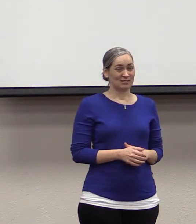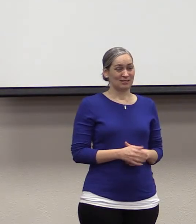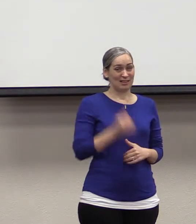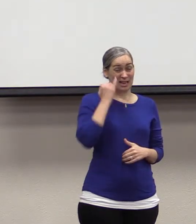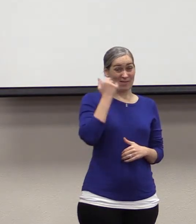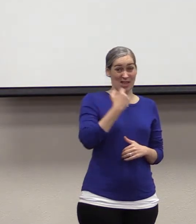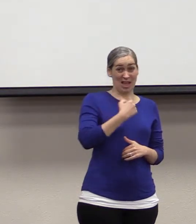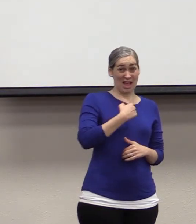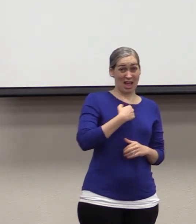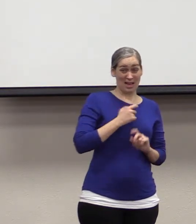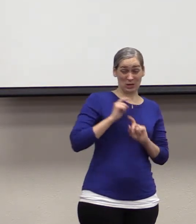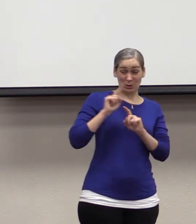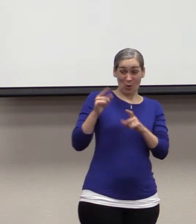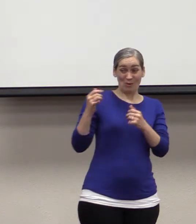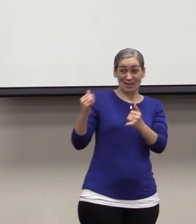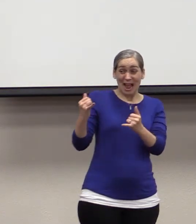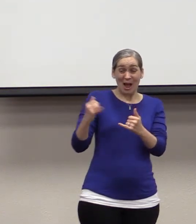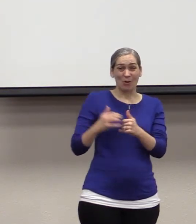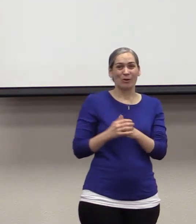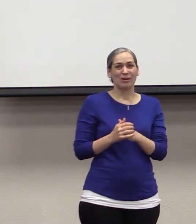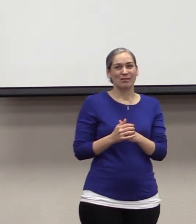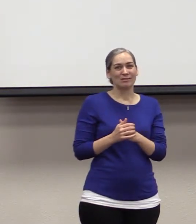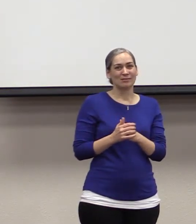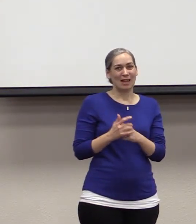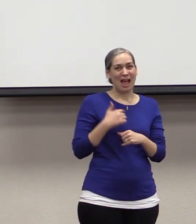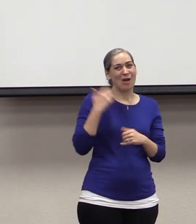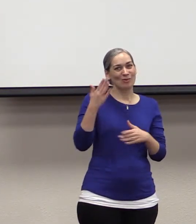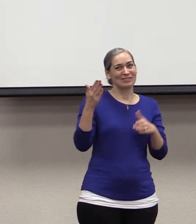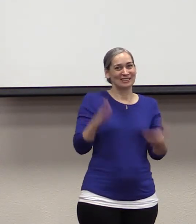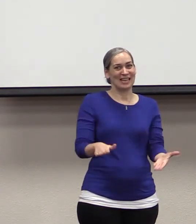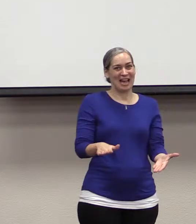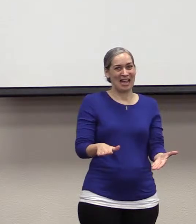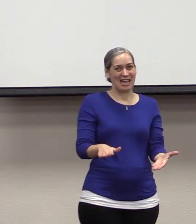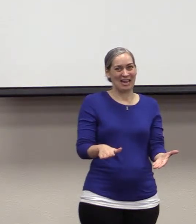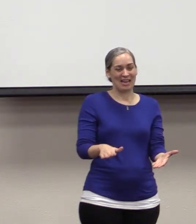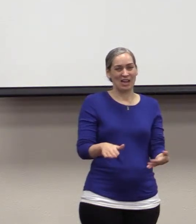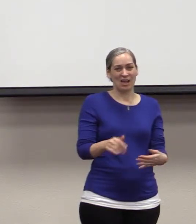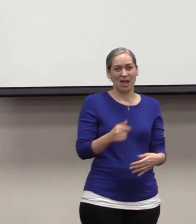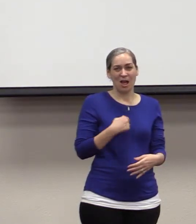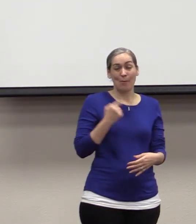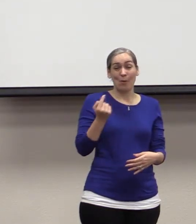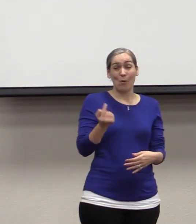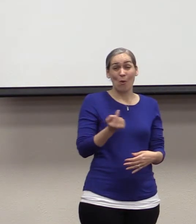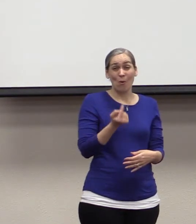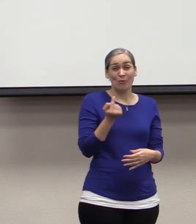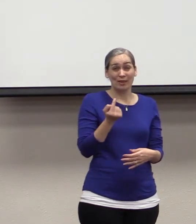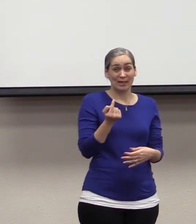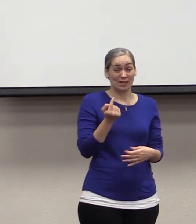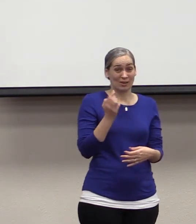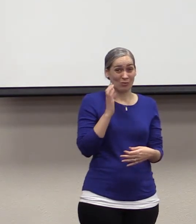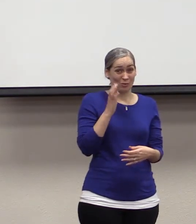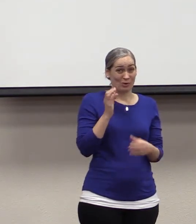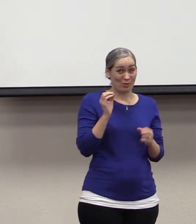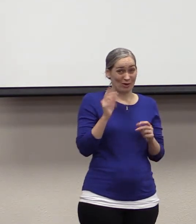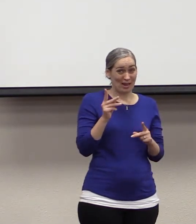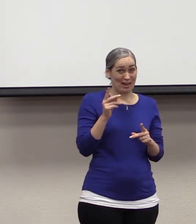If I go in now, I'm dead. I'm only going to be okay going in as if he